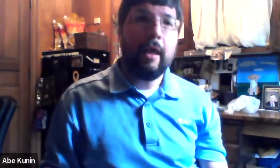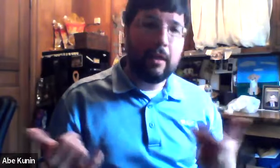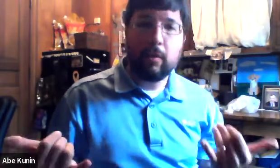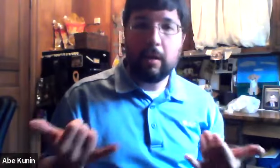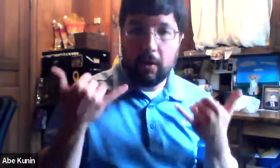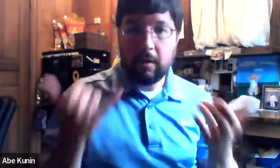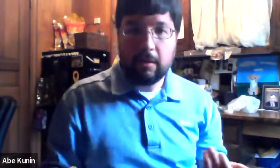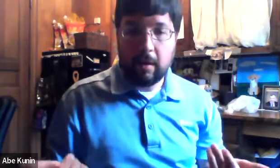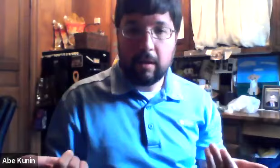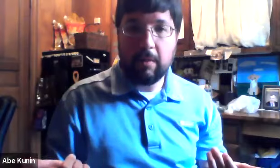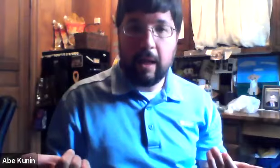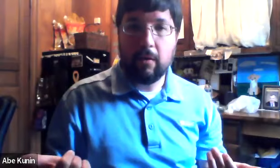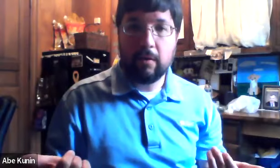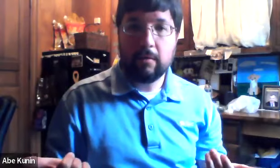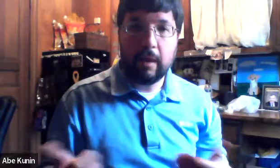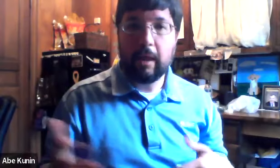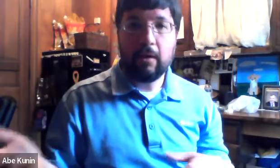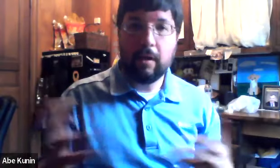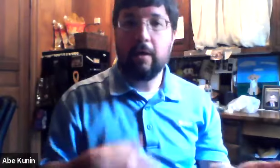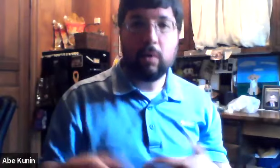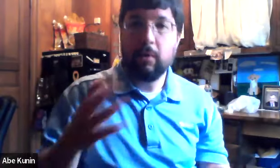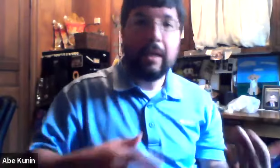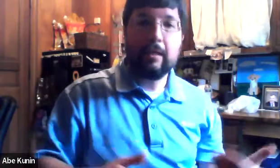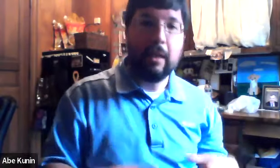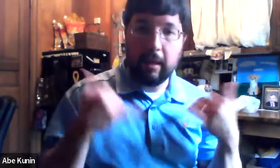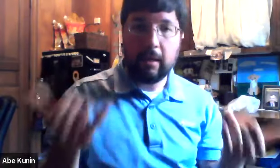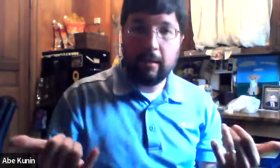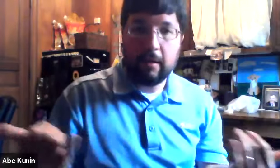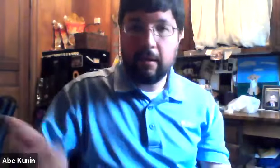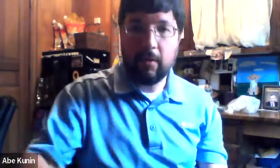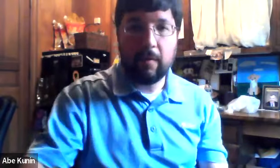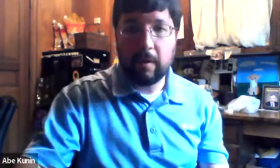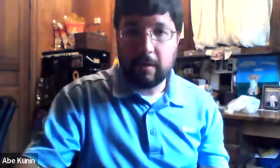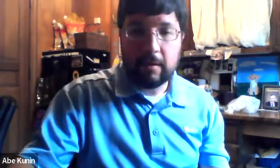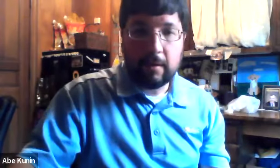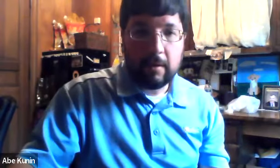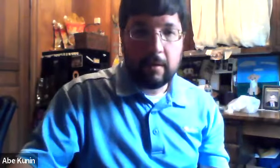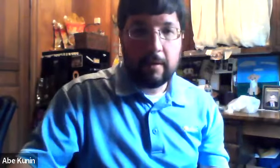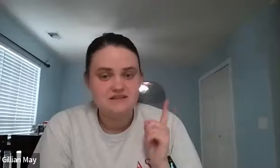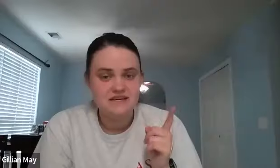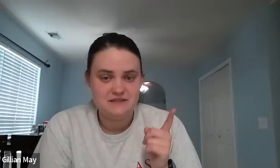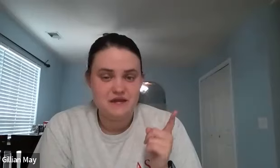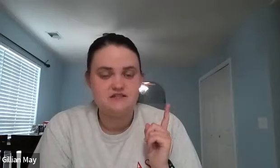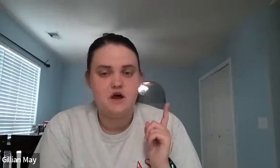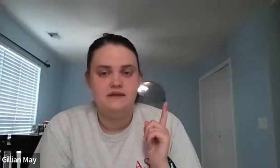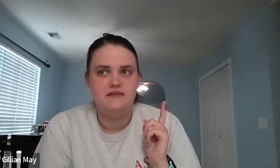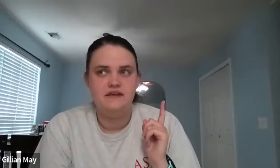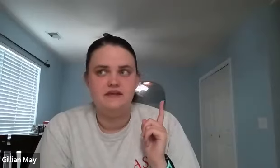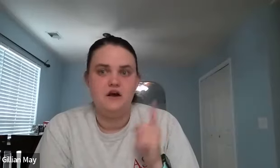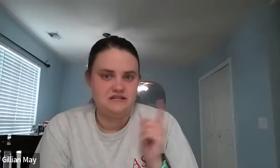I think we're going to go to the gym now. Like, we're doing the next thing, like, whatever. So basically it depends on the context